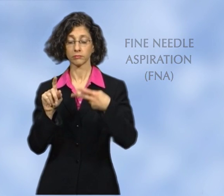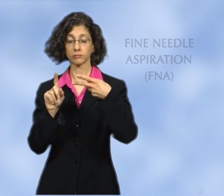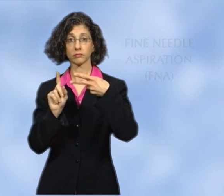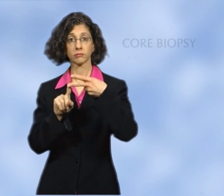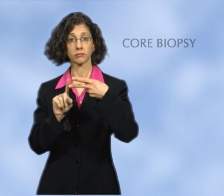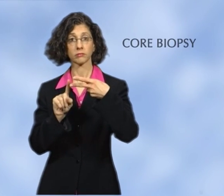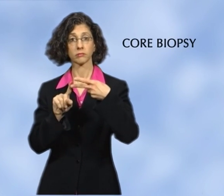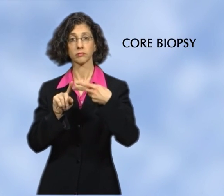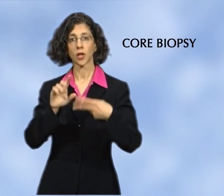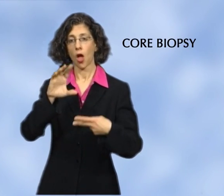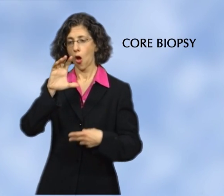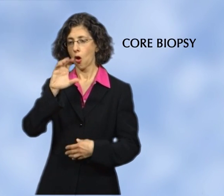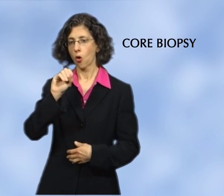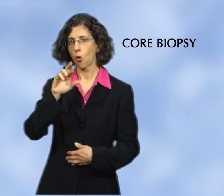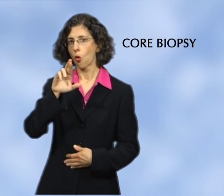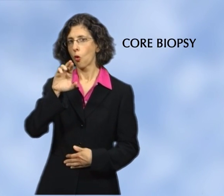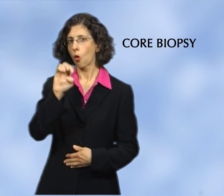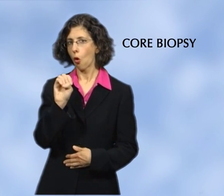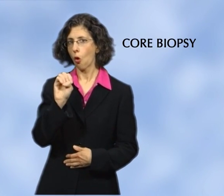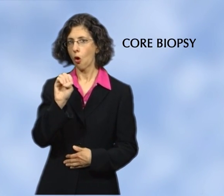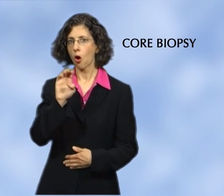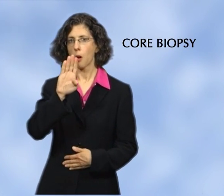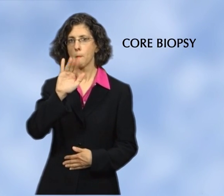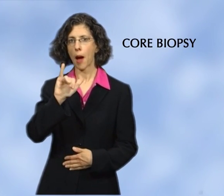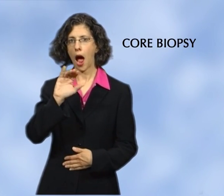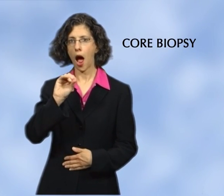The other is a core biopsy.